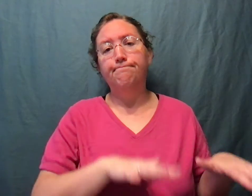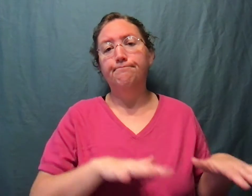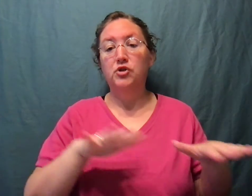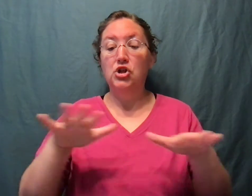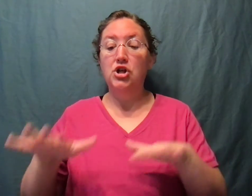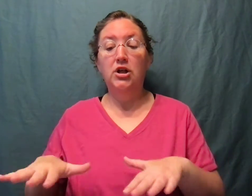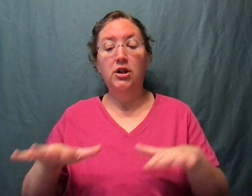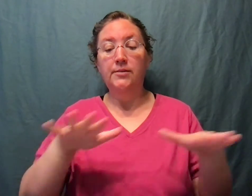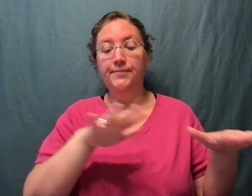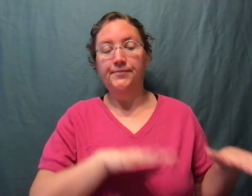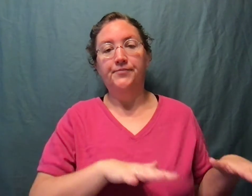to chill.